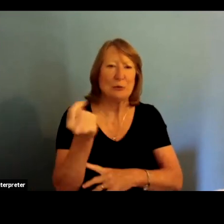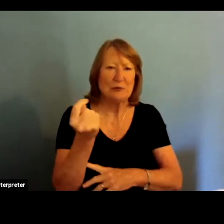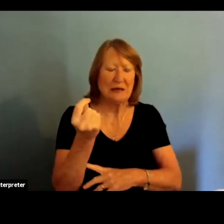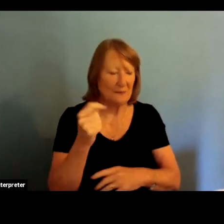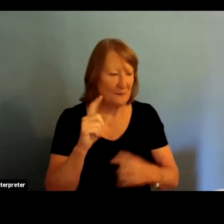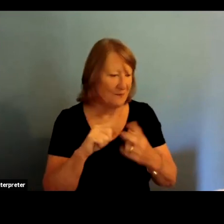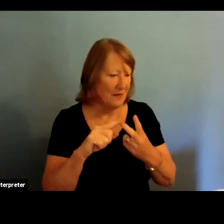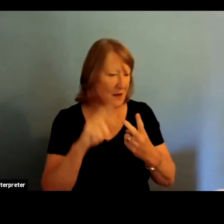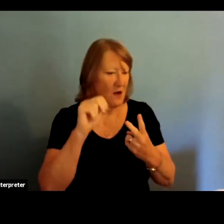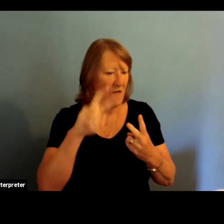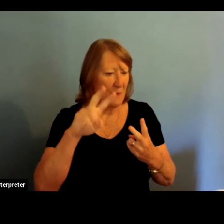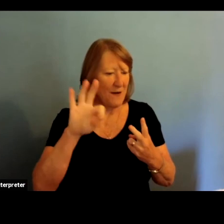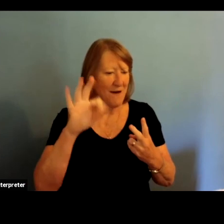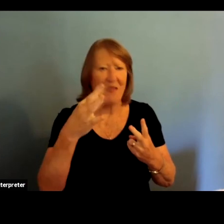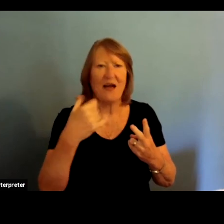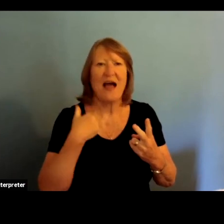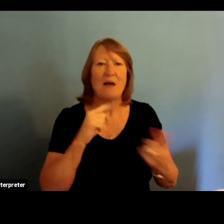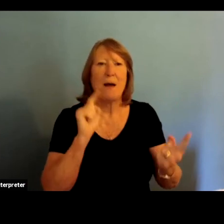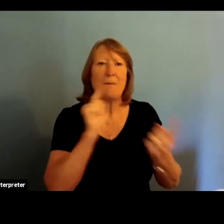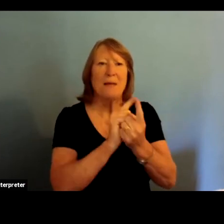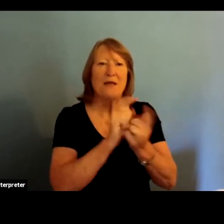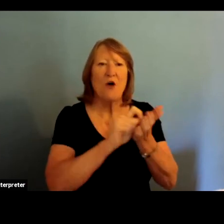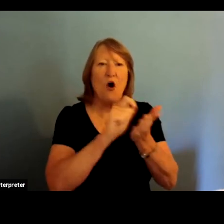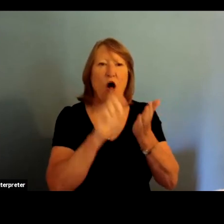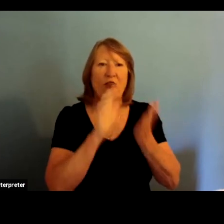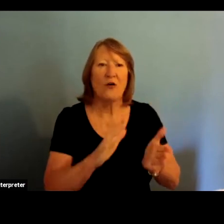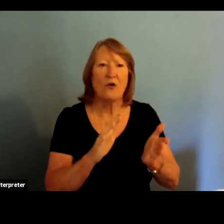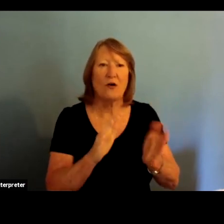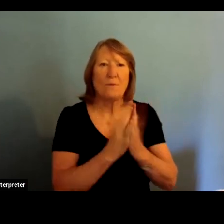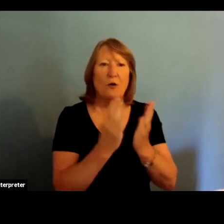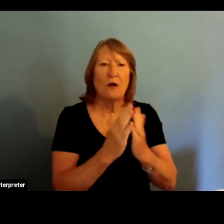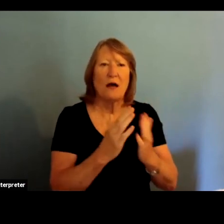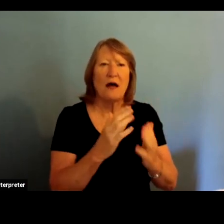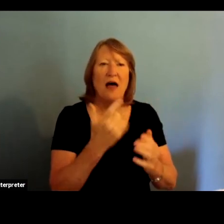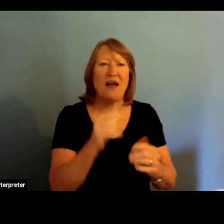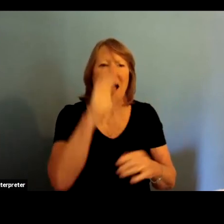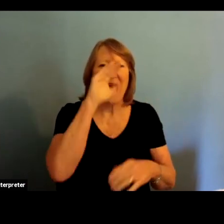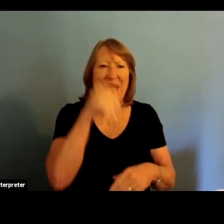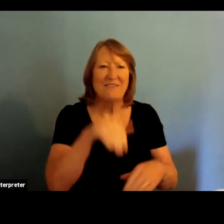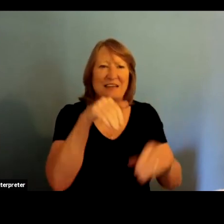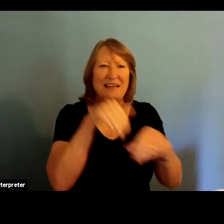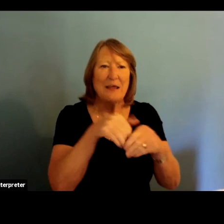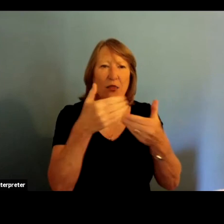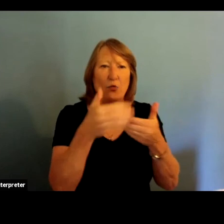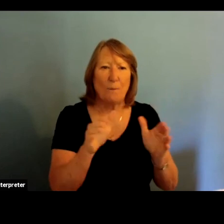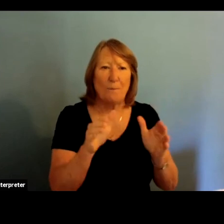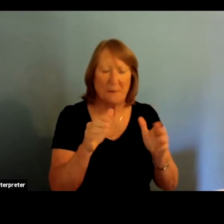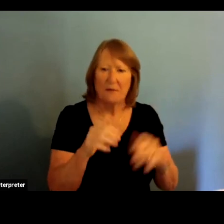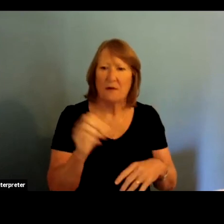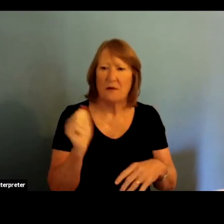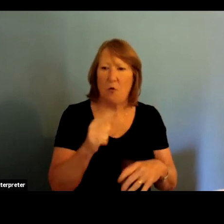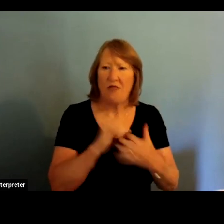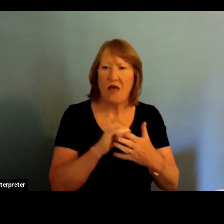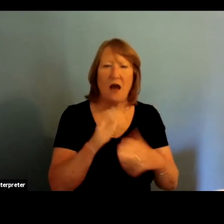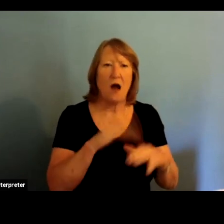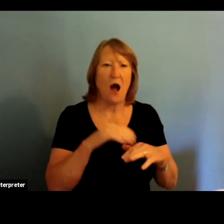have Meet the Author with the Elephant in the Room. So all of that stuff can be found on their website. And Hands and Voices